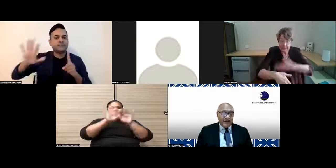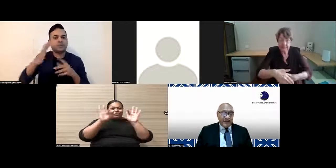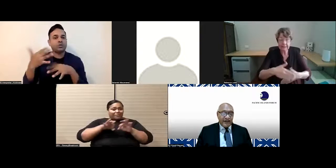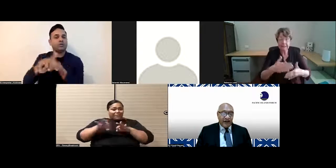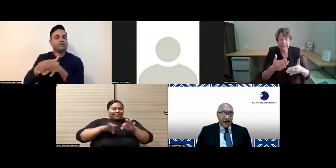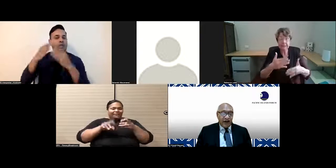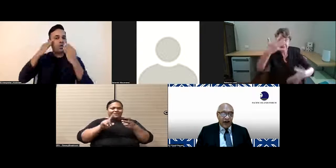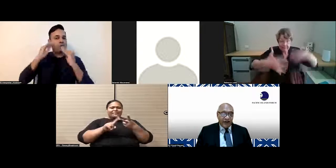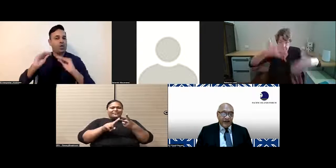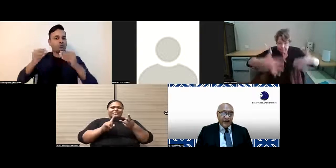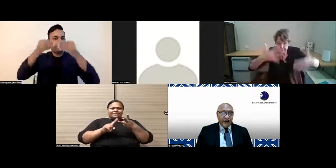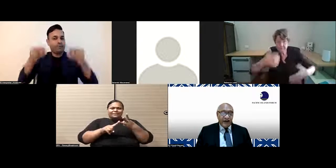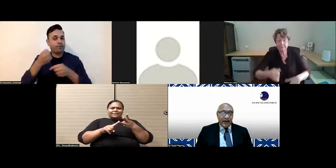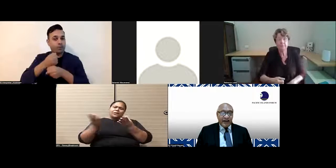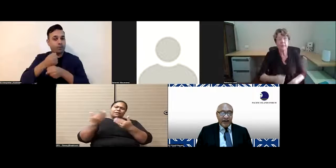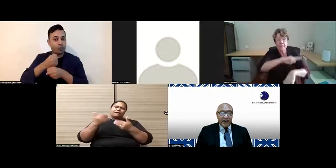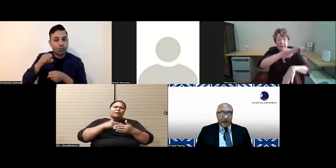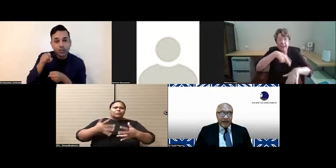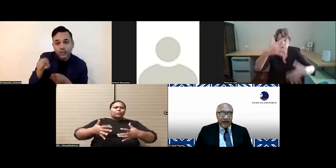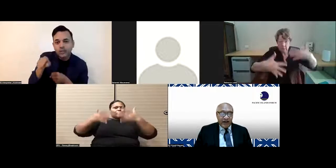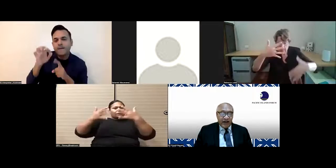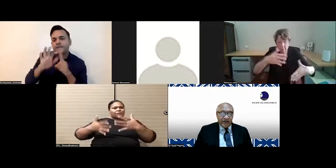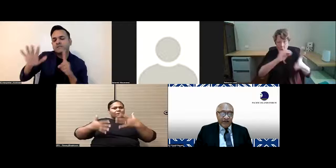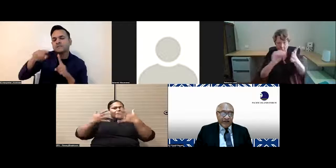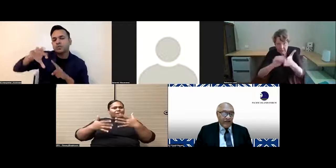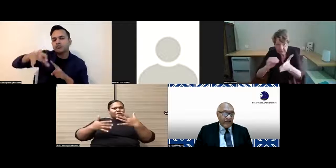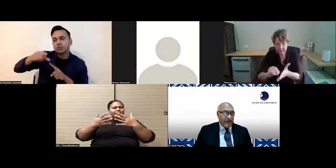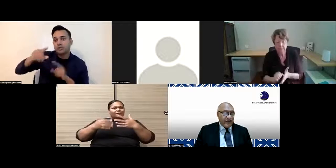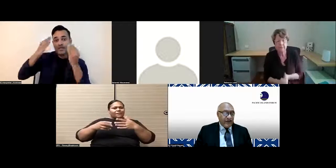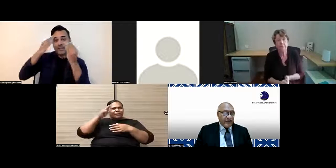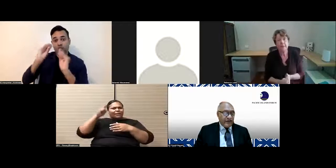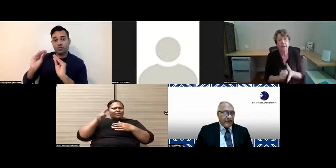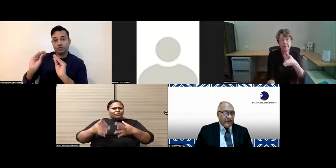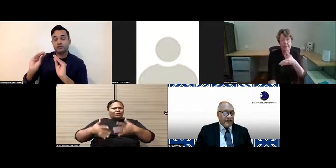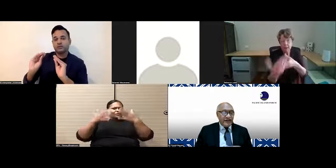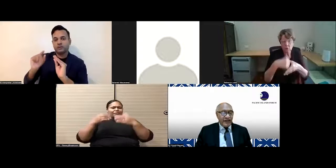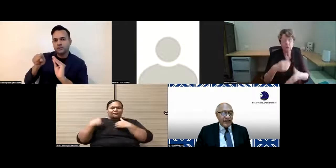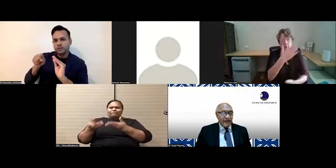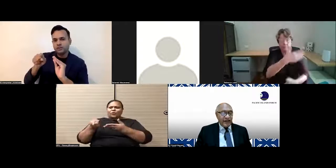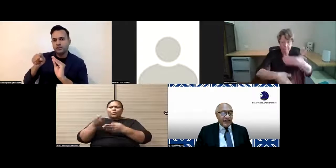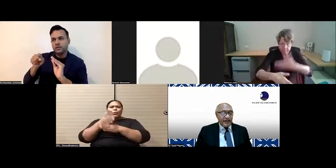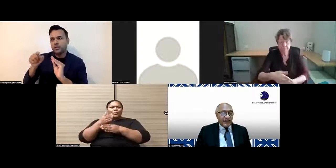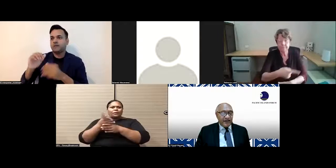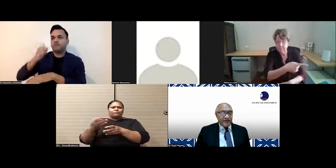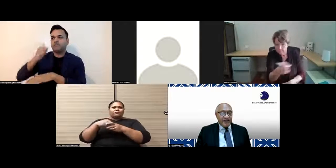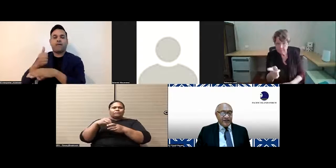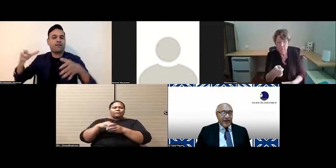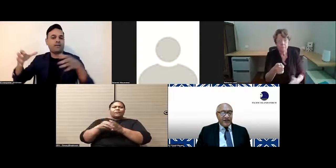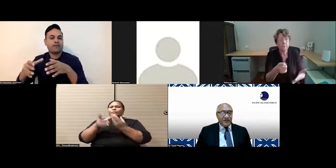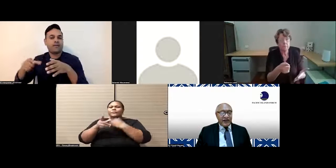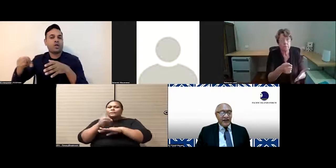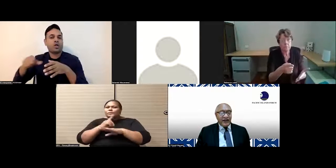National Statistics Offices and the inclusion of disability-related concerns in disaster